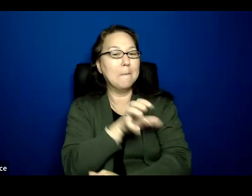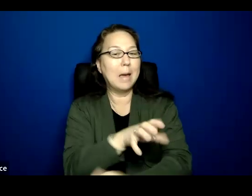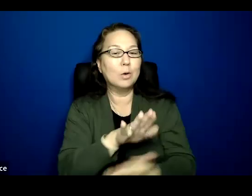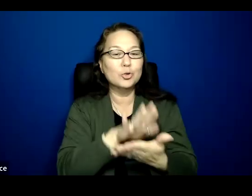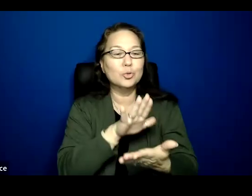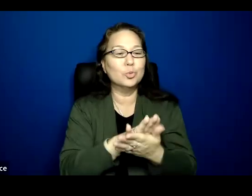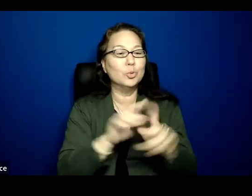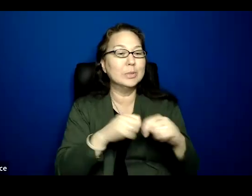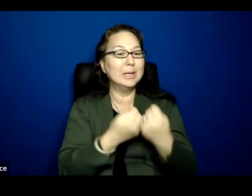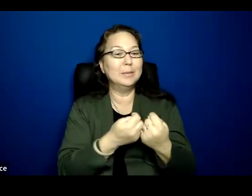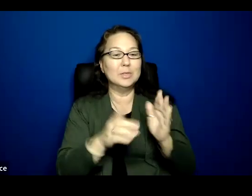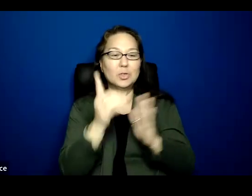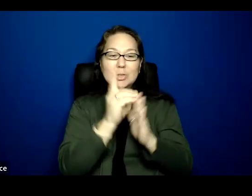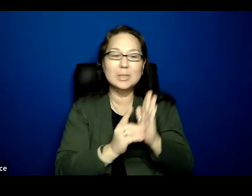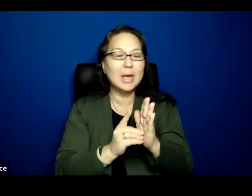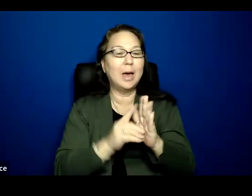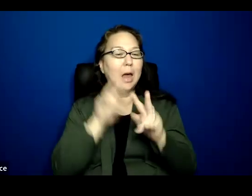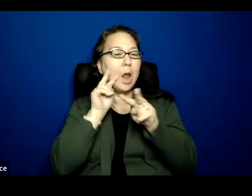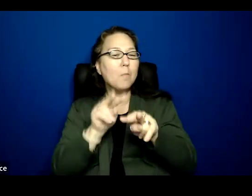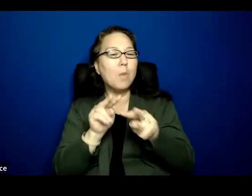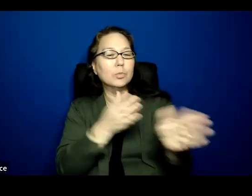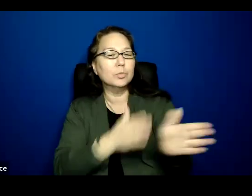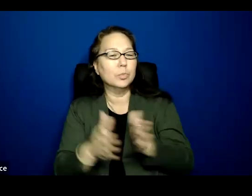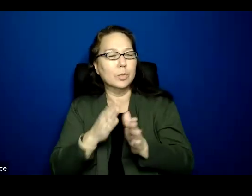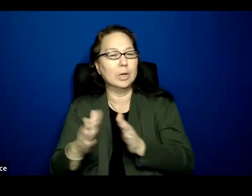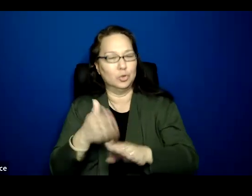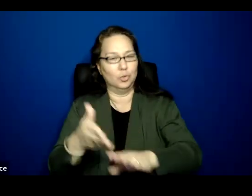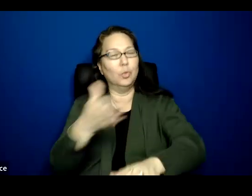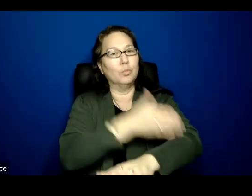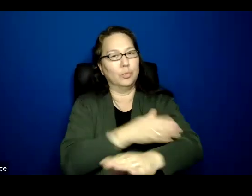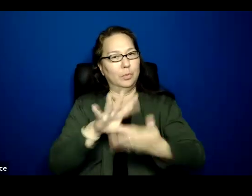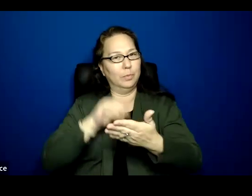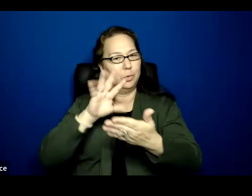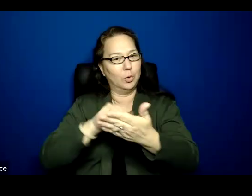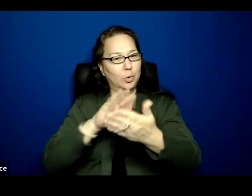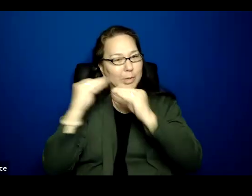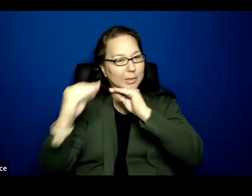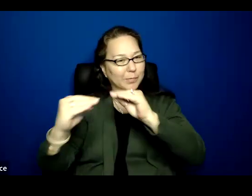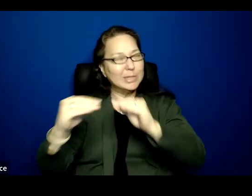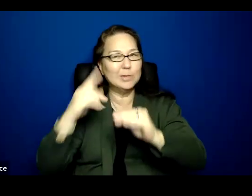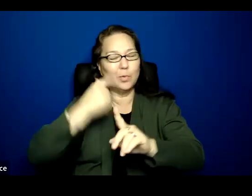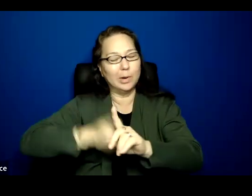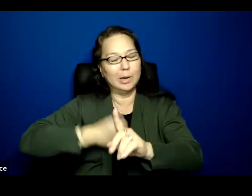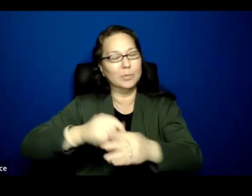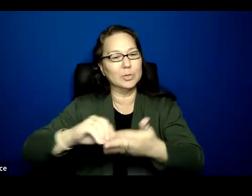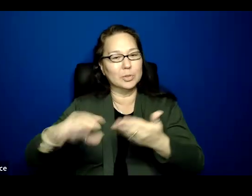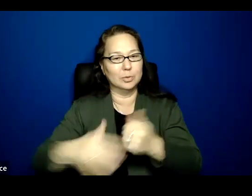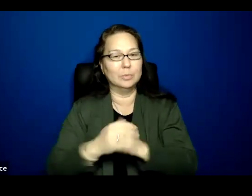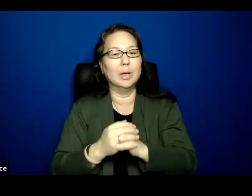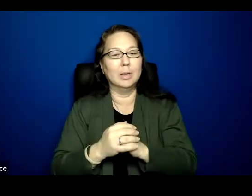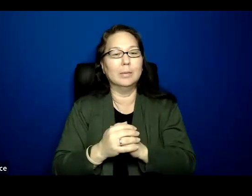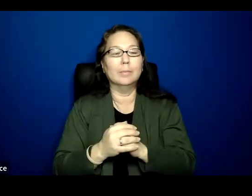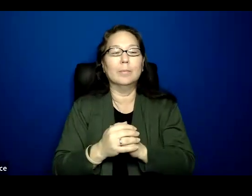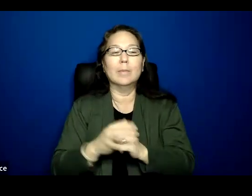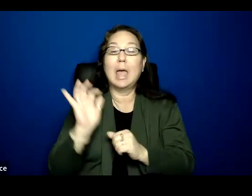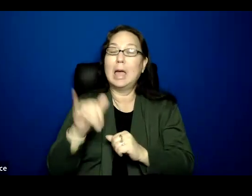for every student, setting clear expectations and building educator capacity for the inclusion classroom,